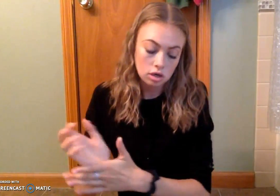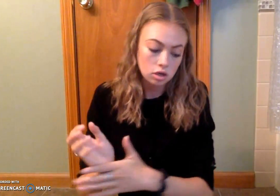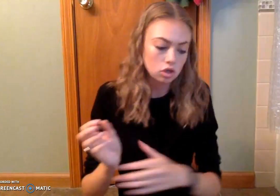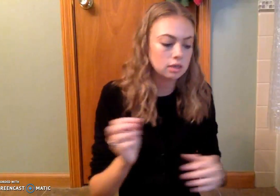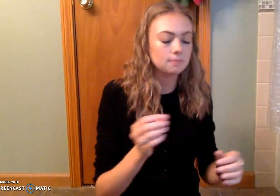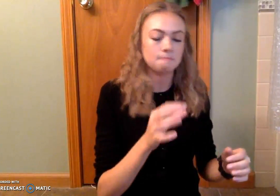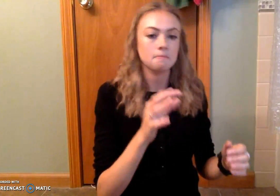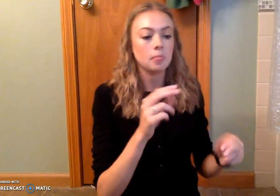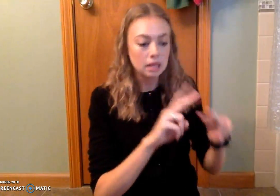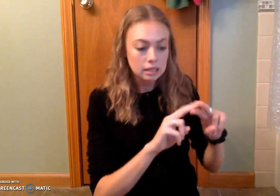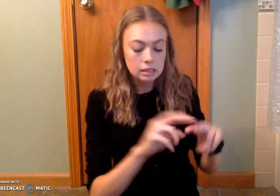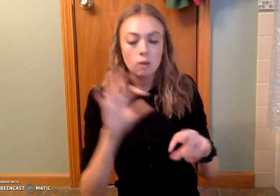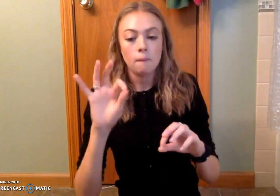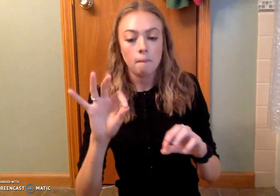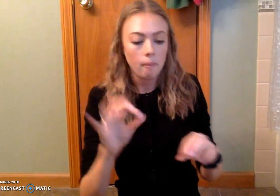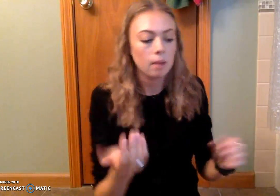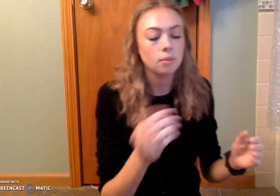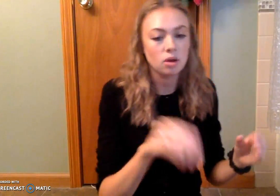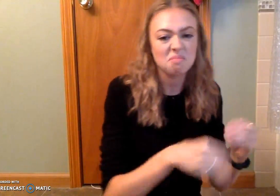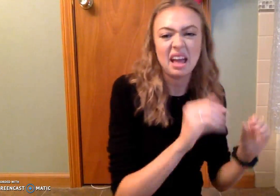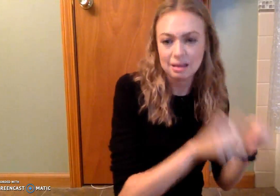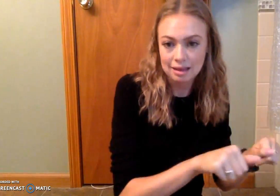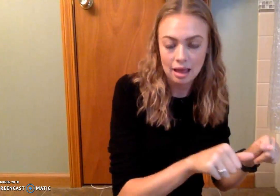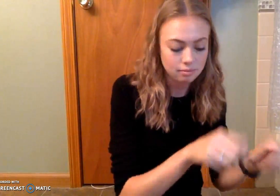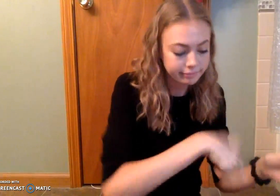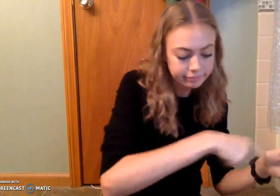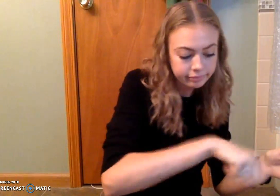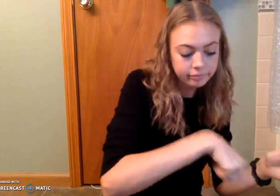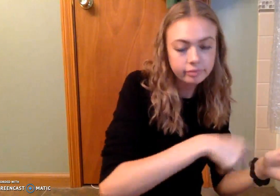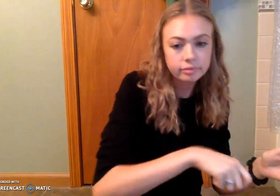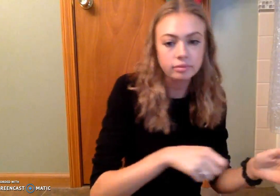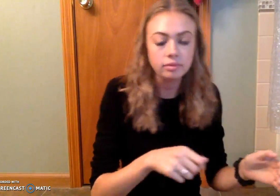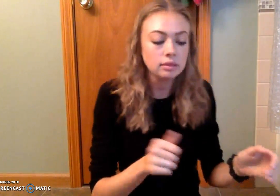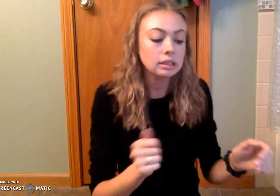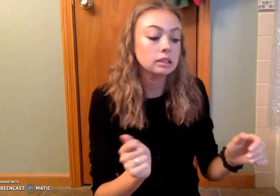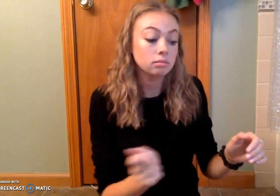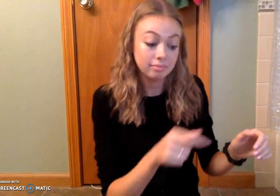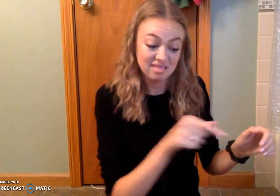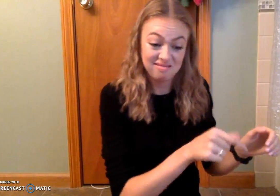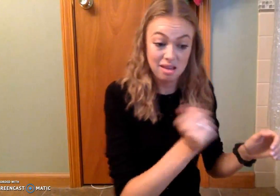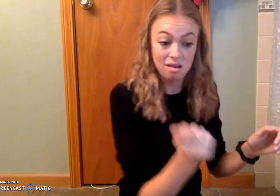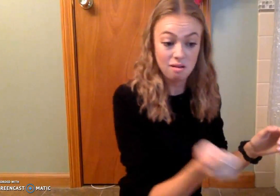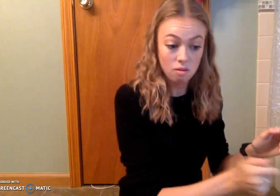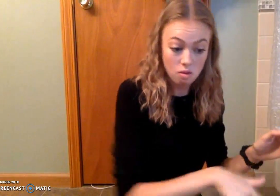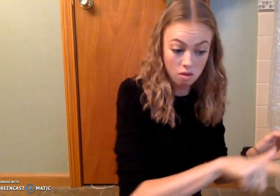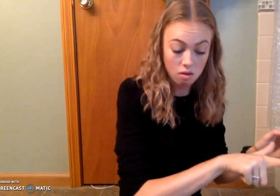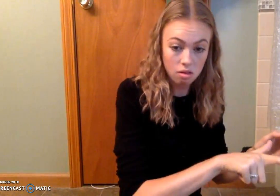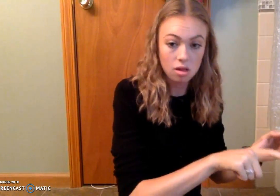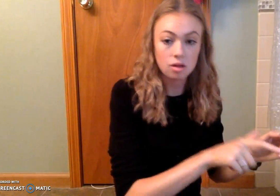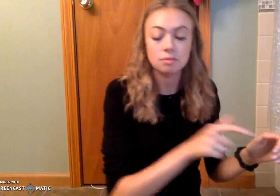And then all of that then will go into your uncooked pie crust.